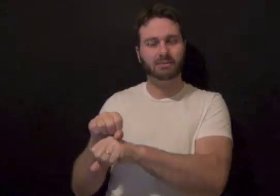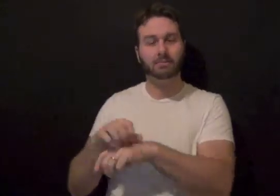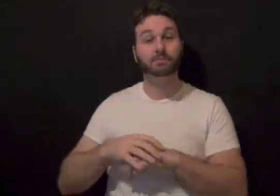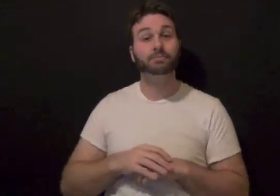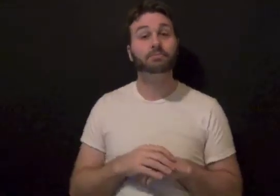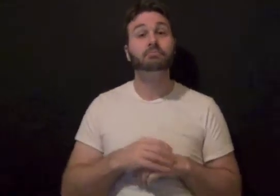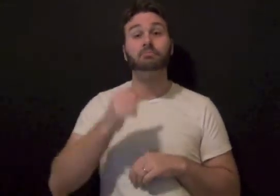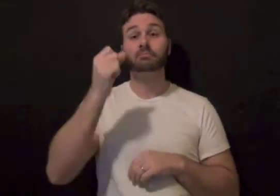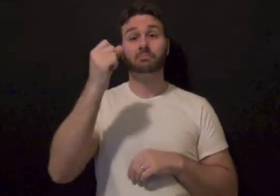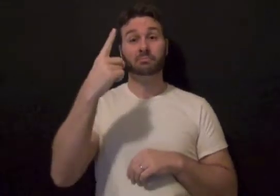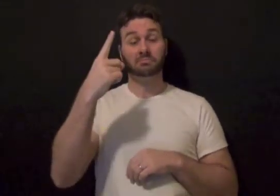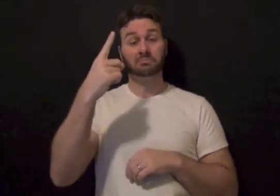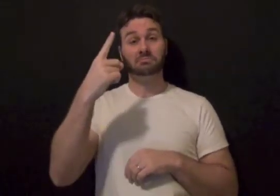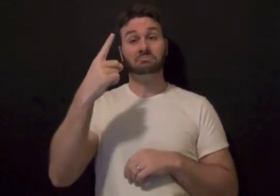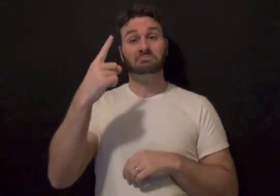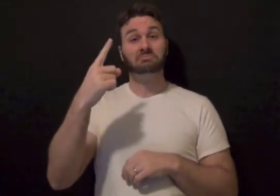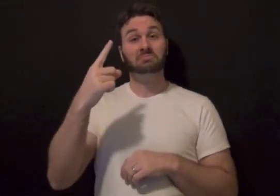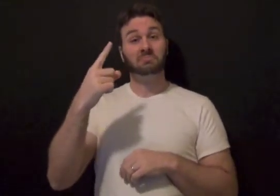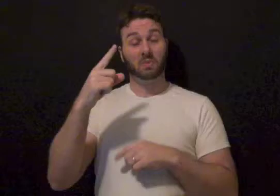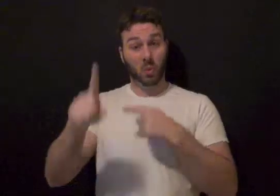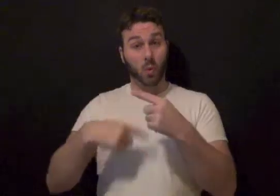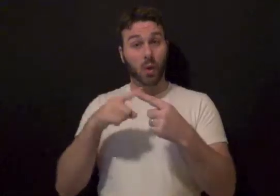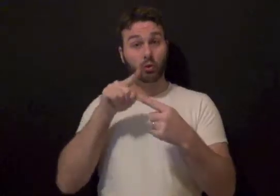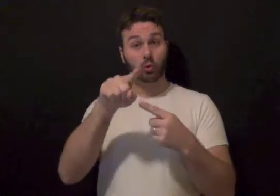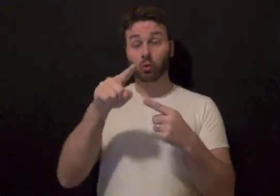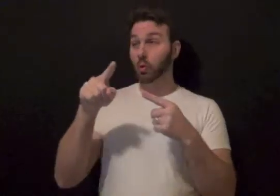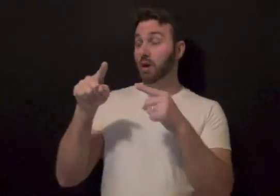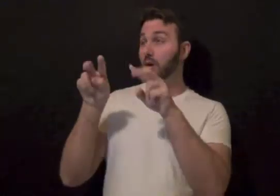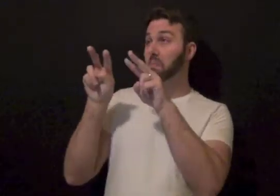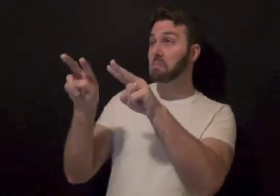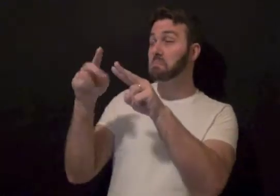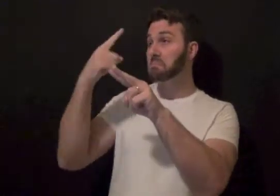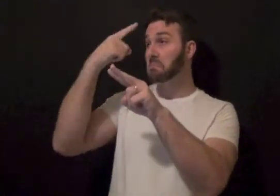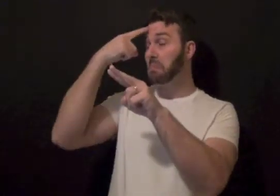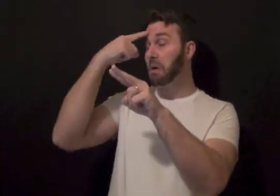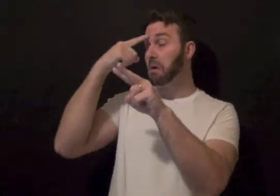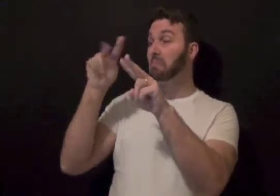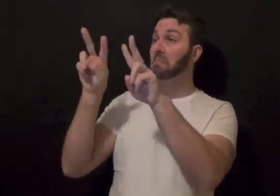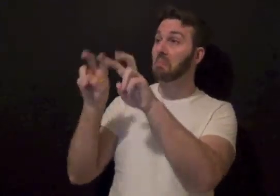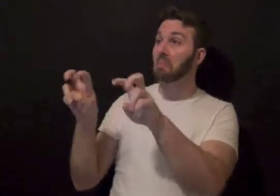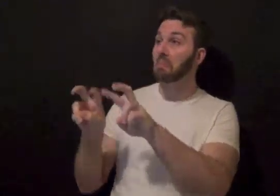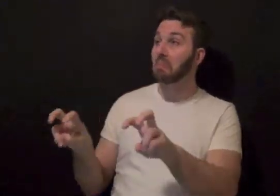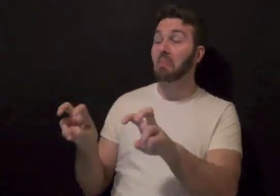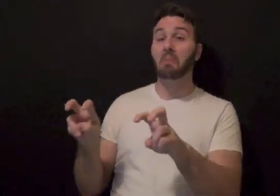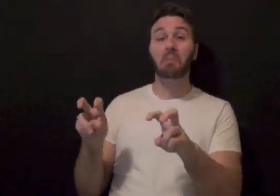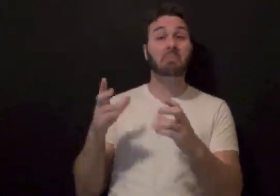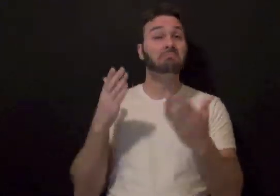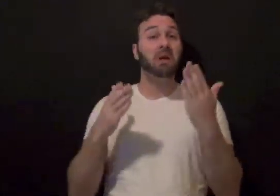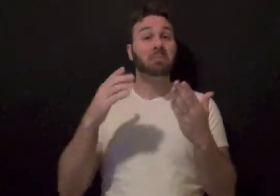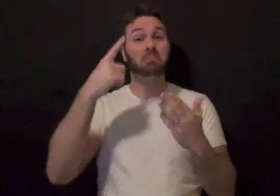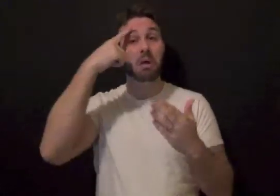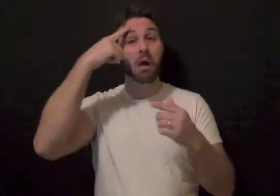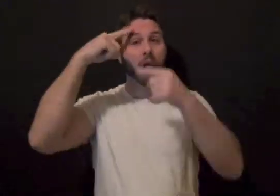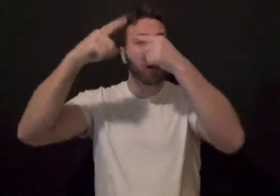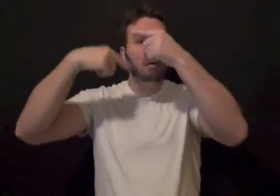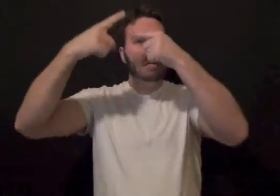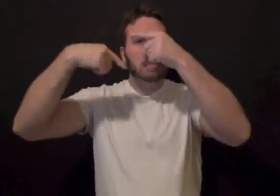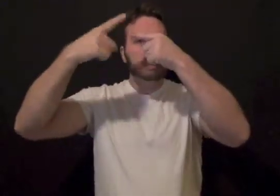in this way, you might see many different patterns. You might find a mind that's really sort of restless and the whole time. You know, don't